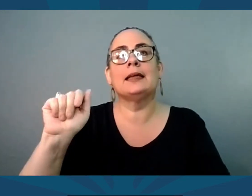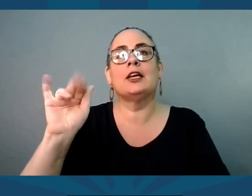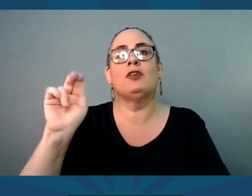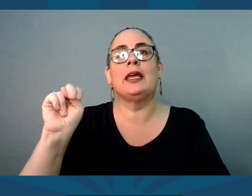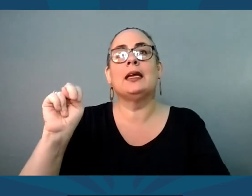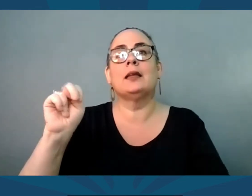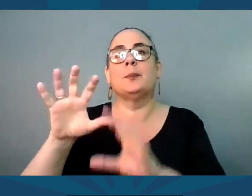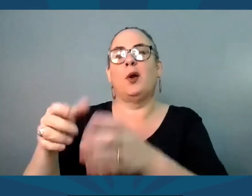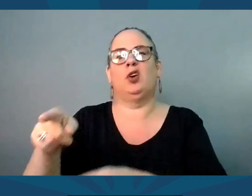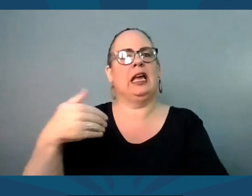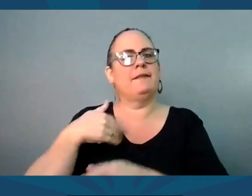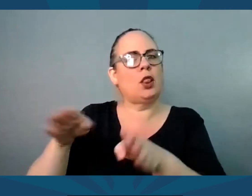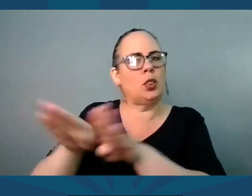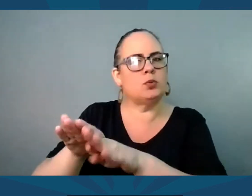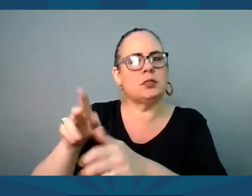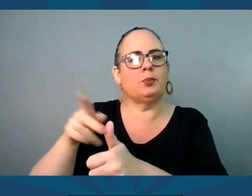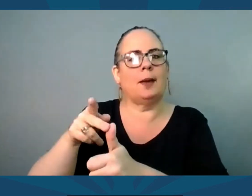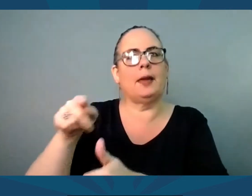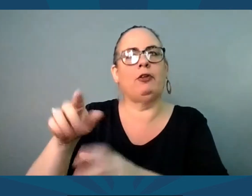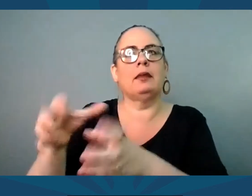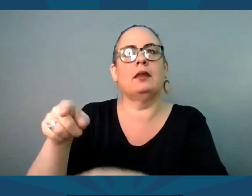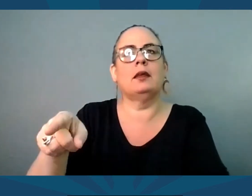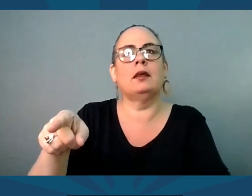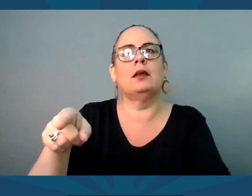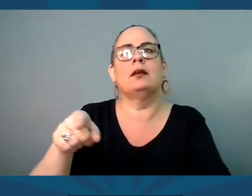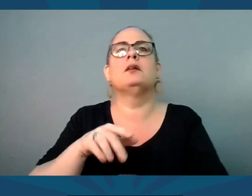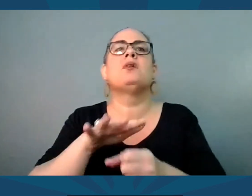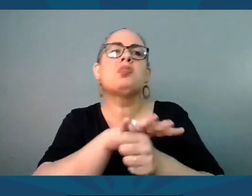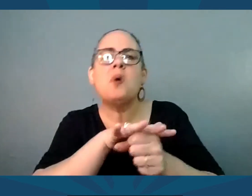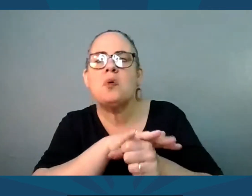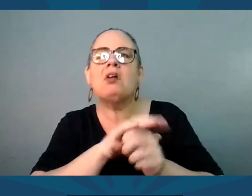The Libertarian Party has a closed primary.